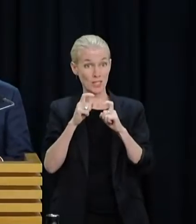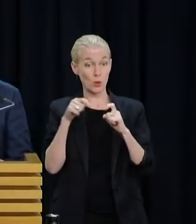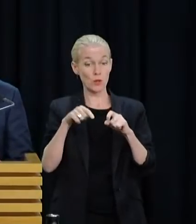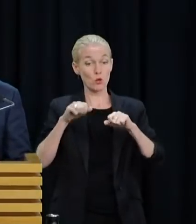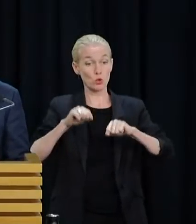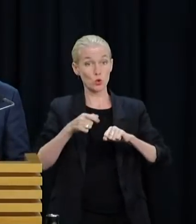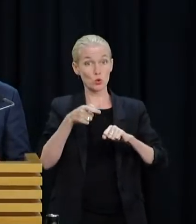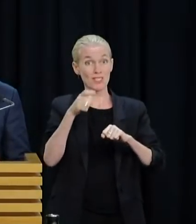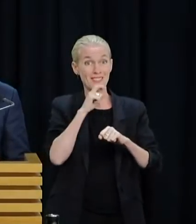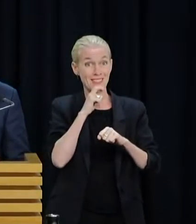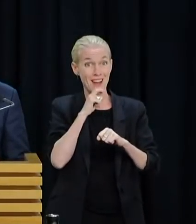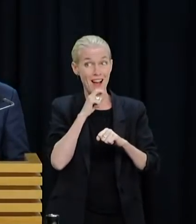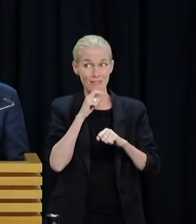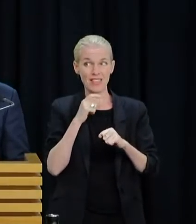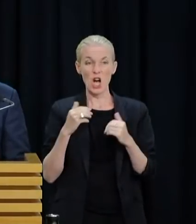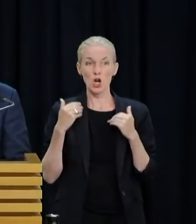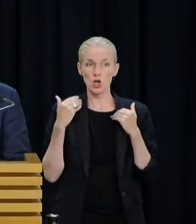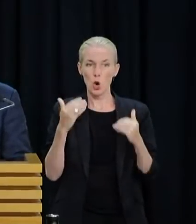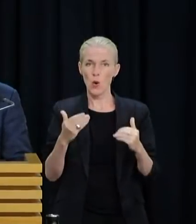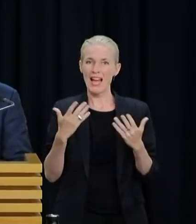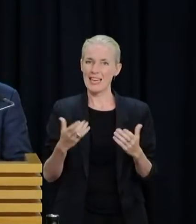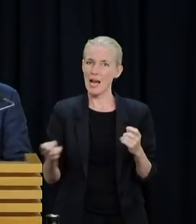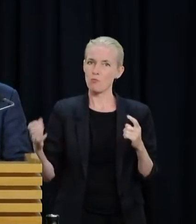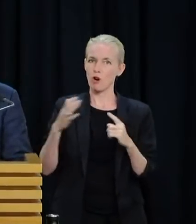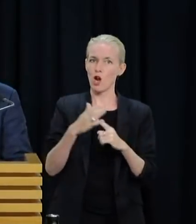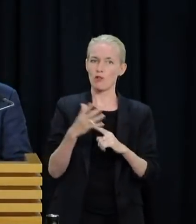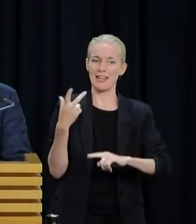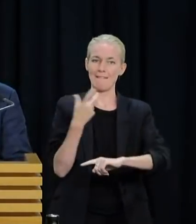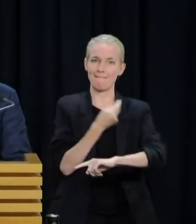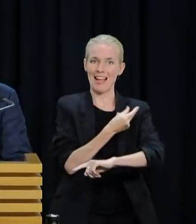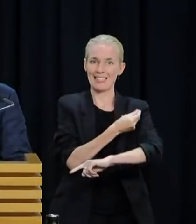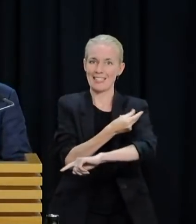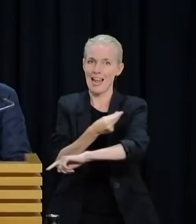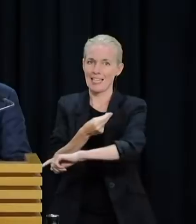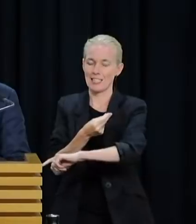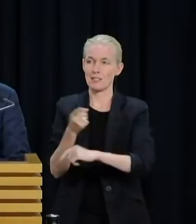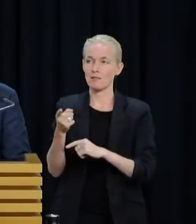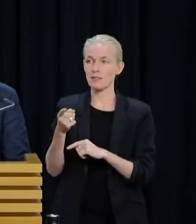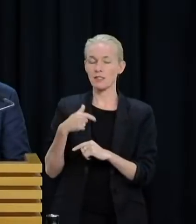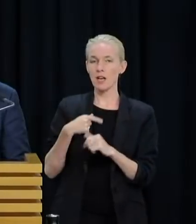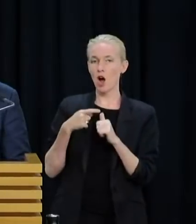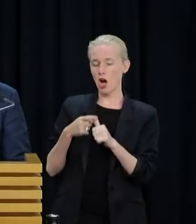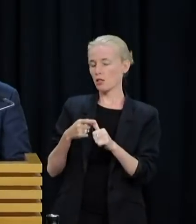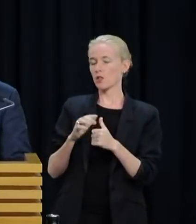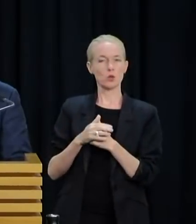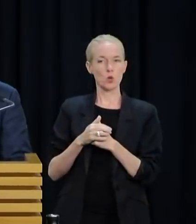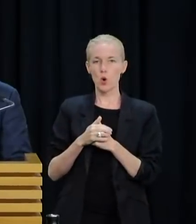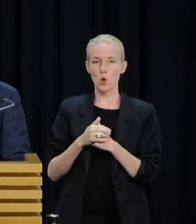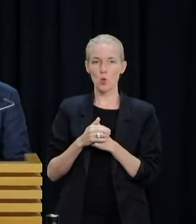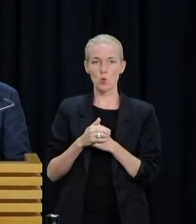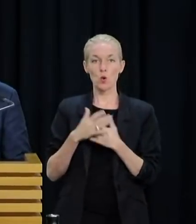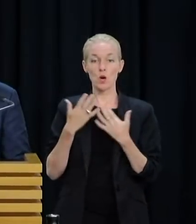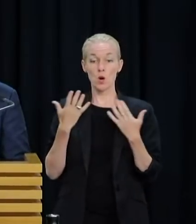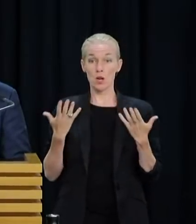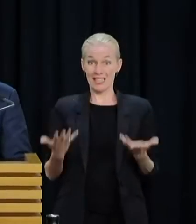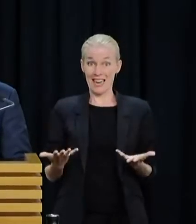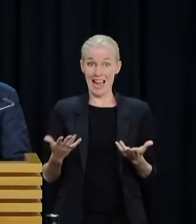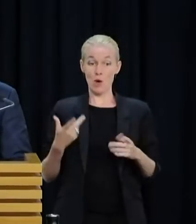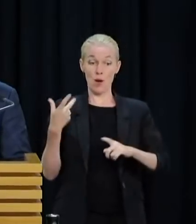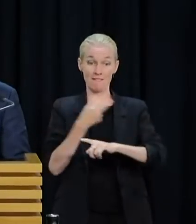We're obviously looking at risk, and we're looking at the rollout of our vaccine, focusing on those most at